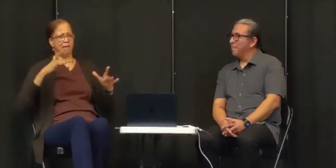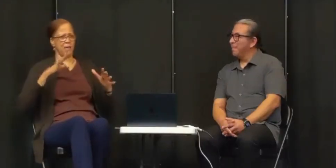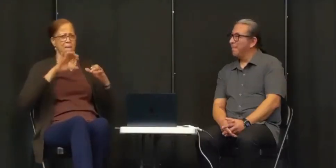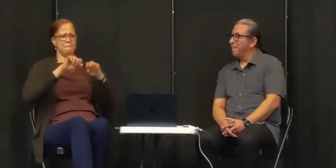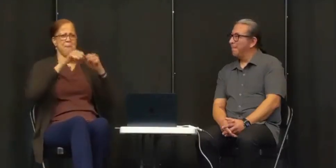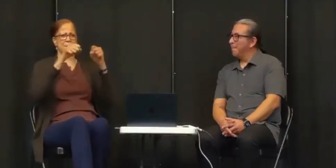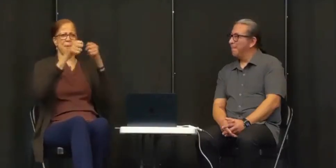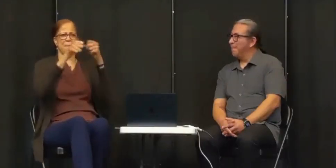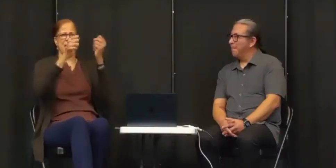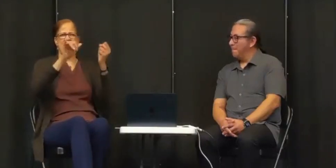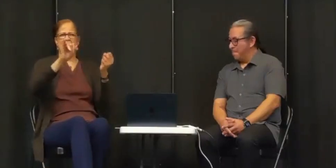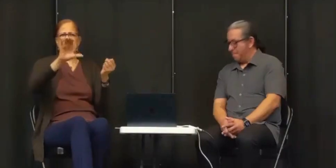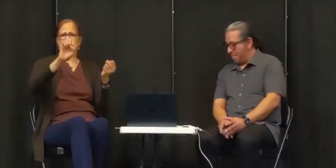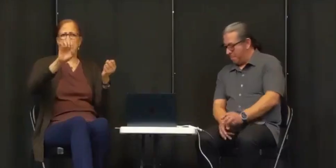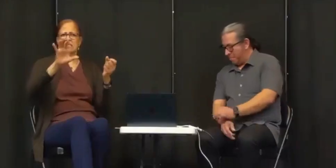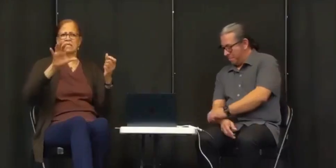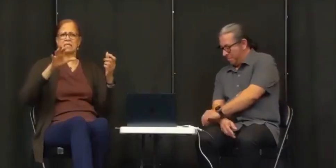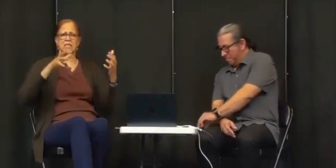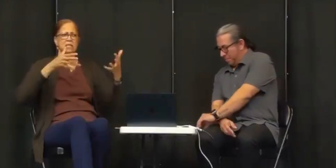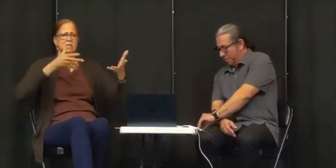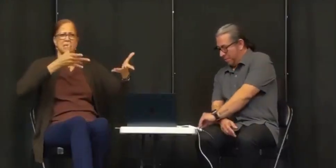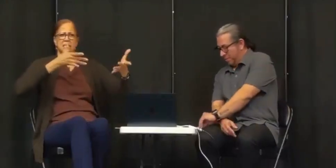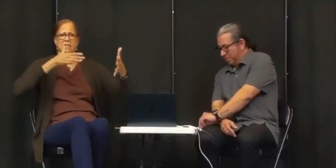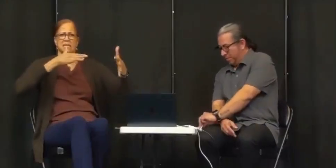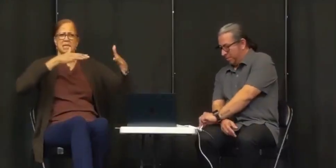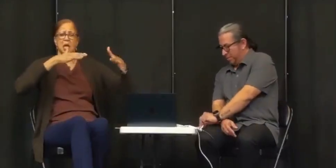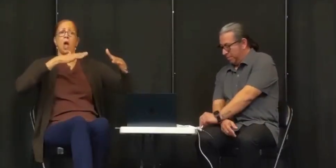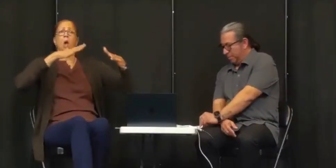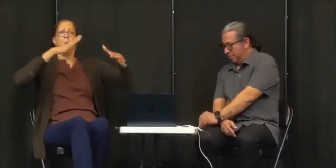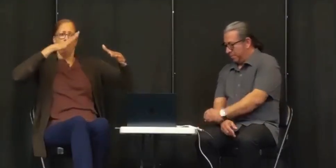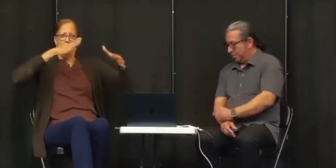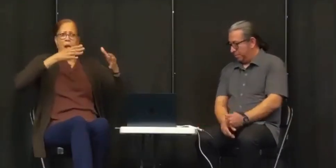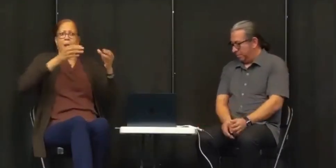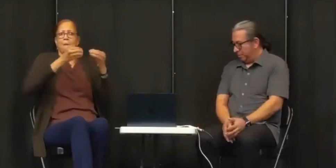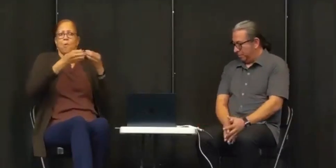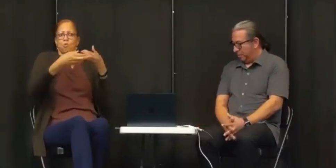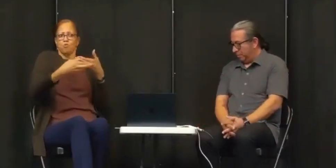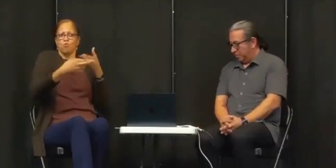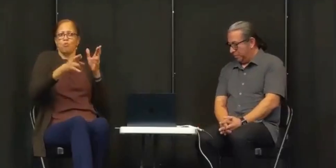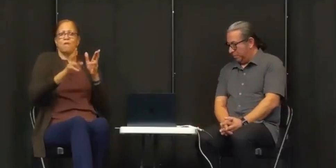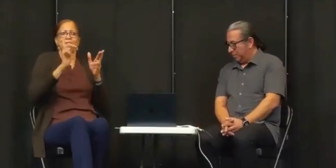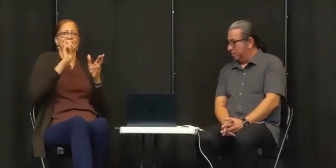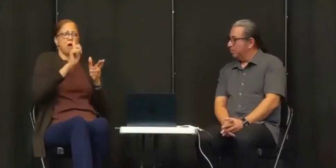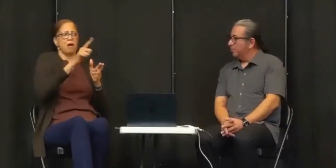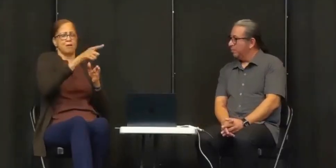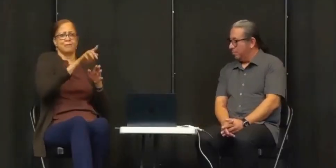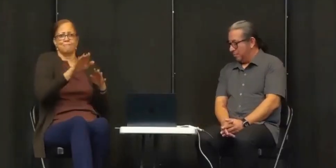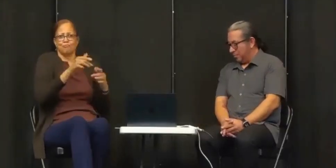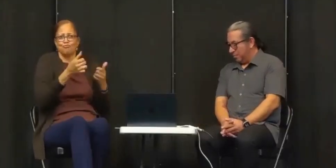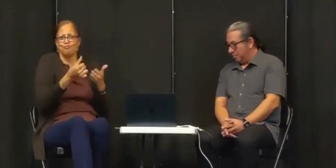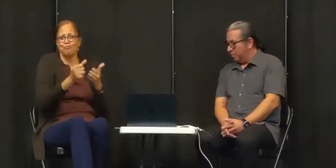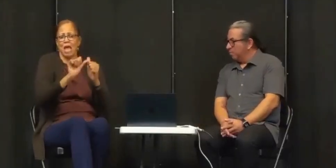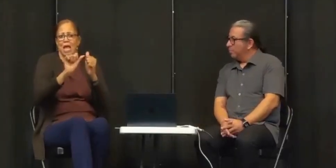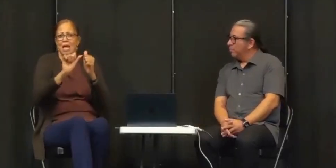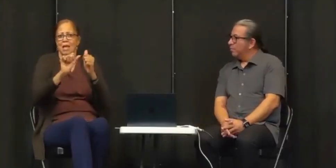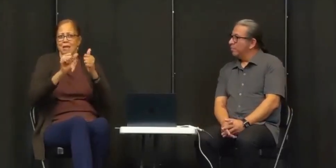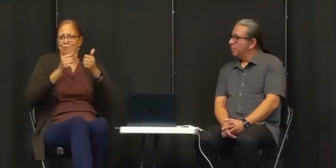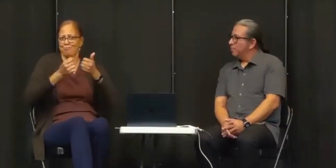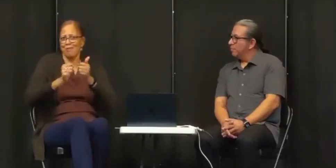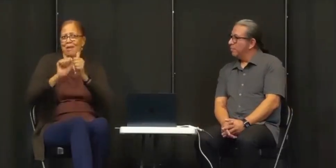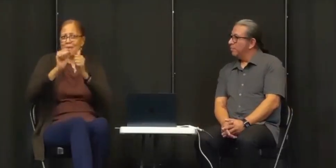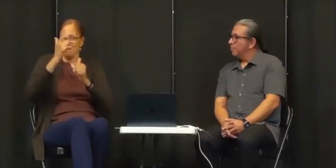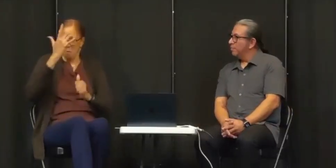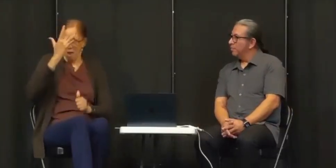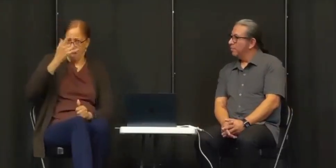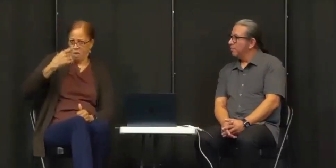laugh, like, ham it up a bit, break the ice. And then there'll be more room for